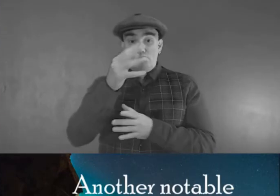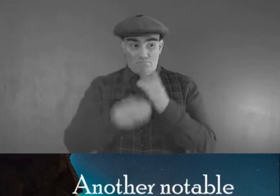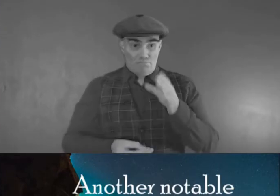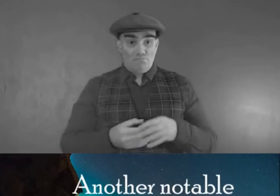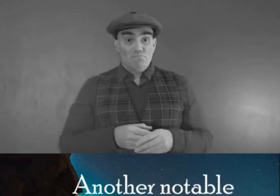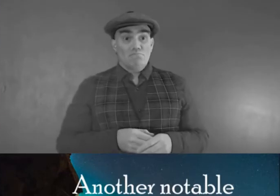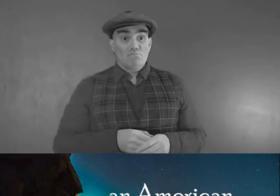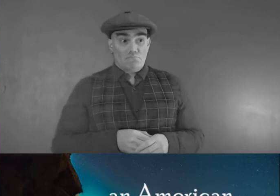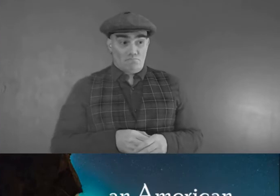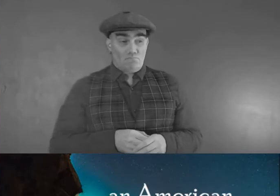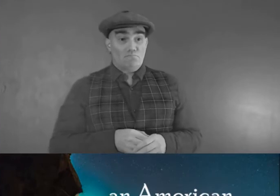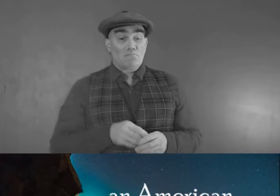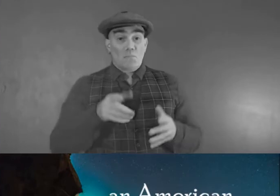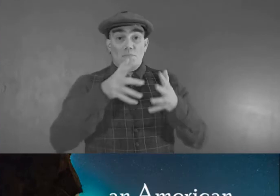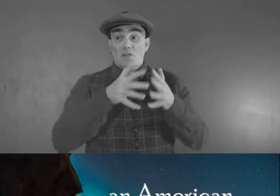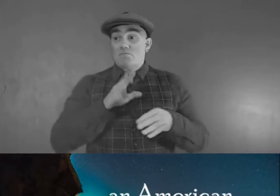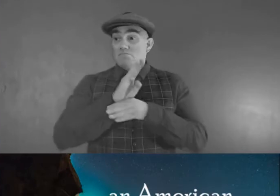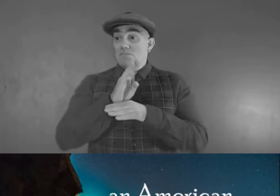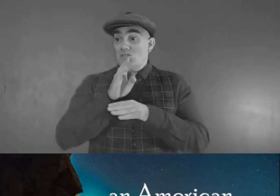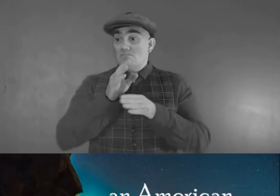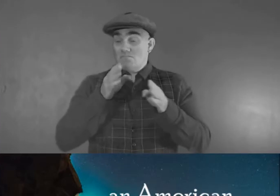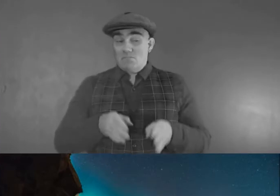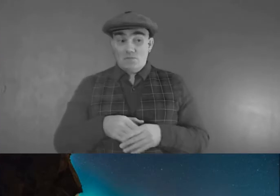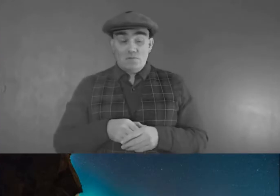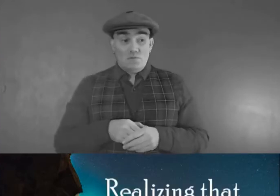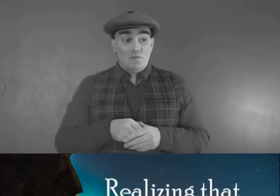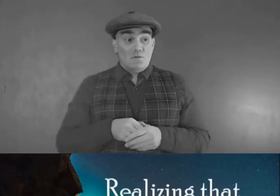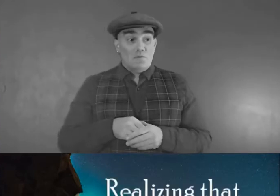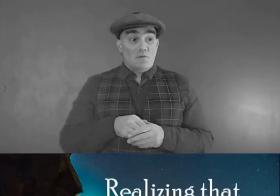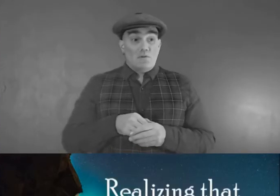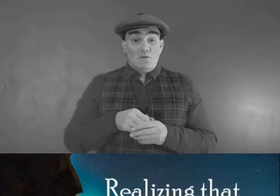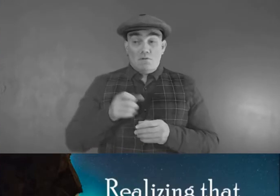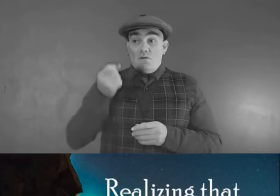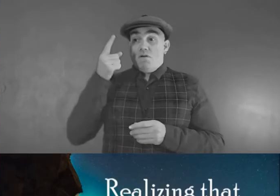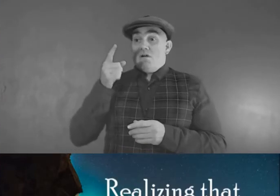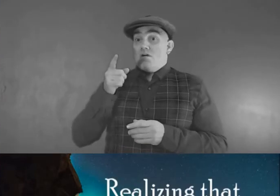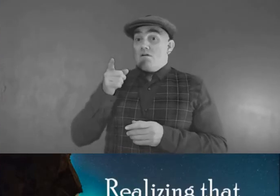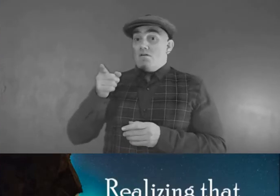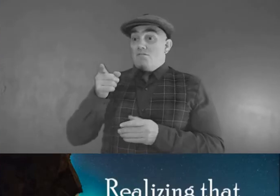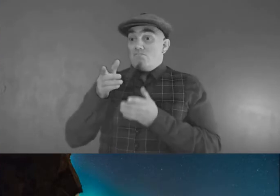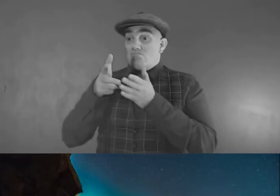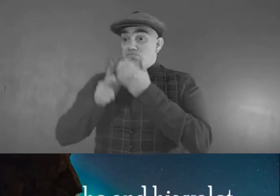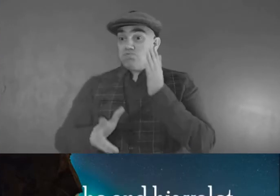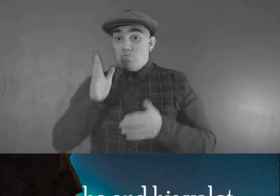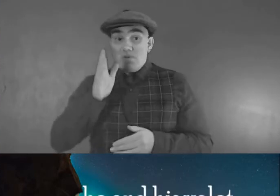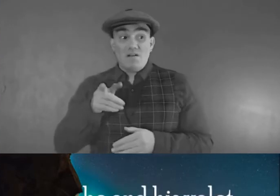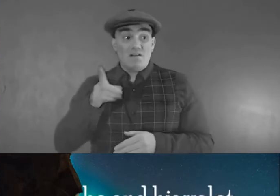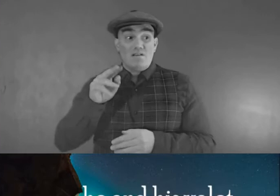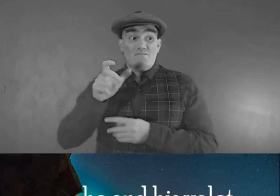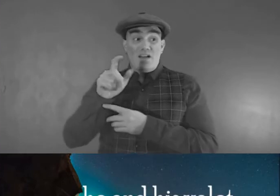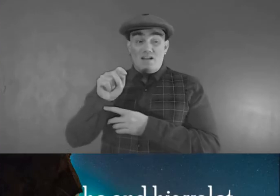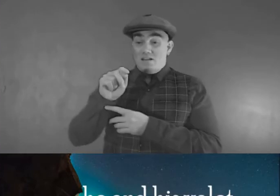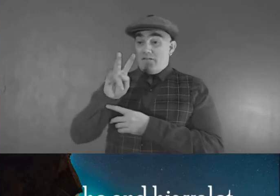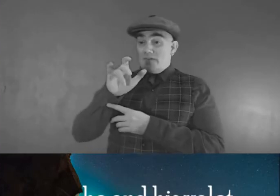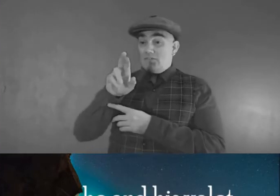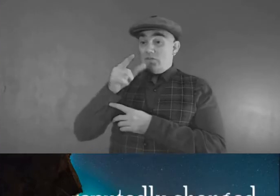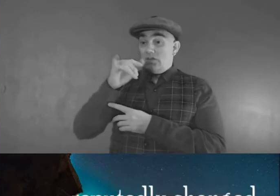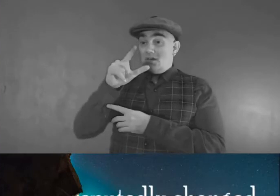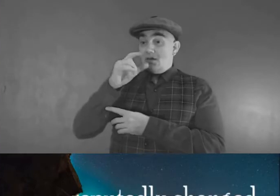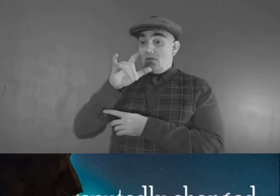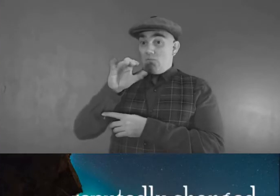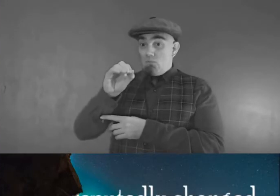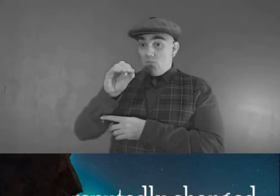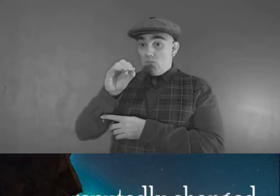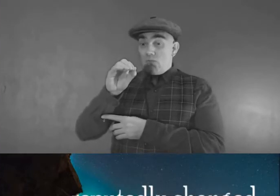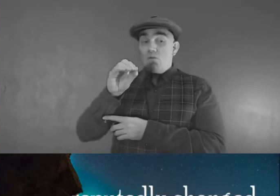Benjamin Guggenheim, an American businessman. Realizing that the ship was going down, he and his valet, Victor